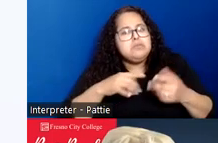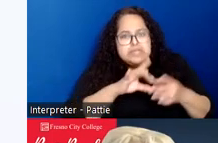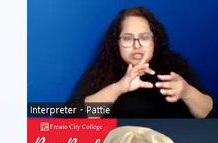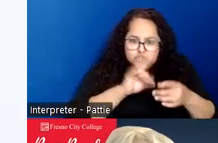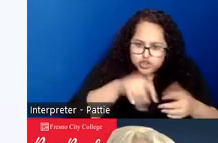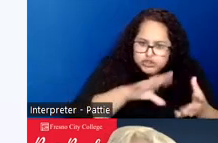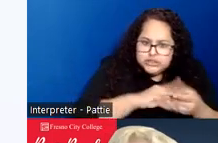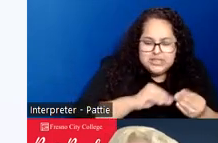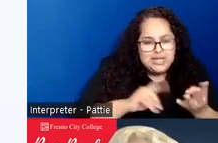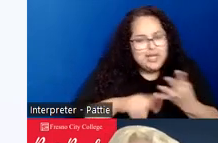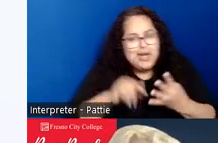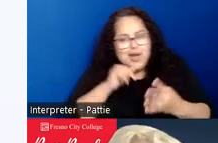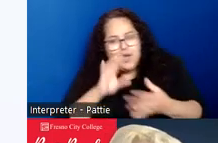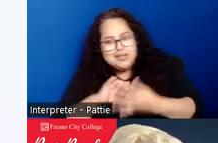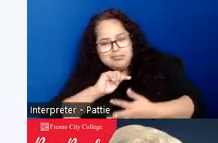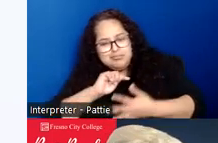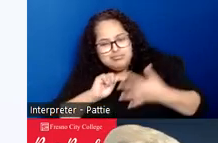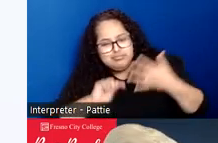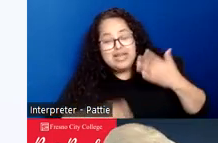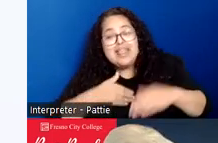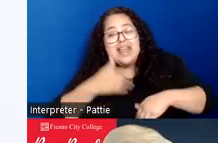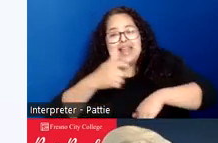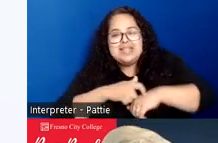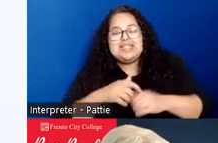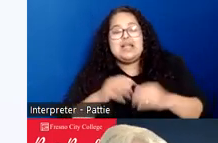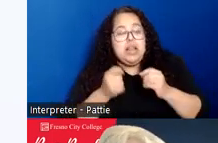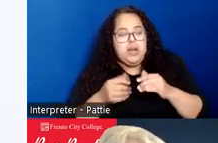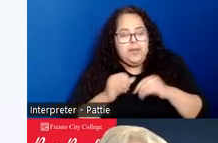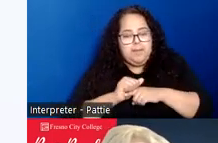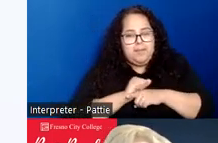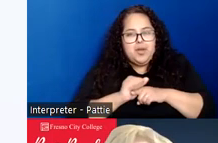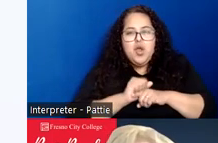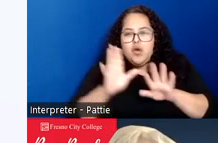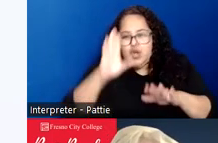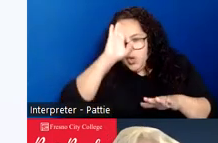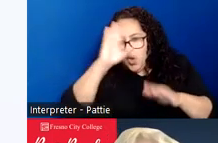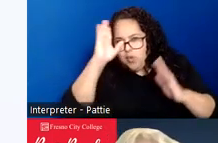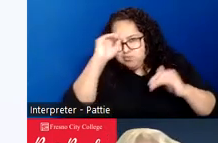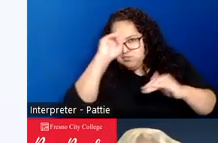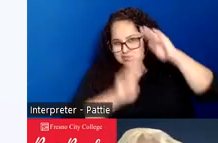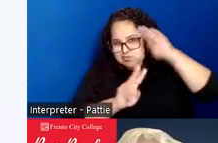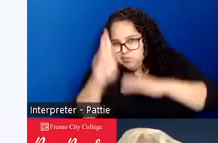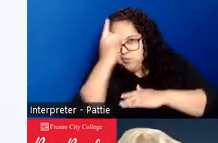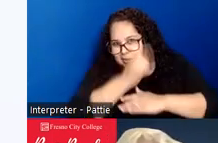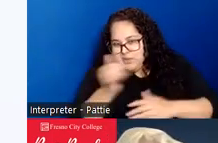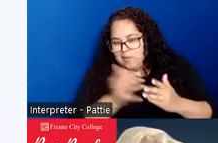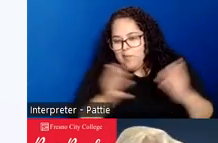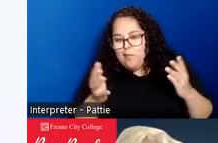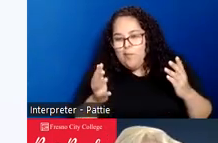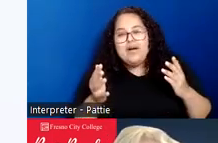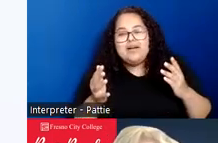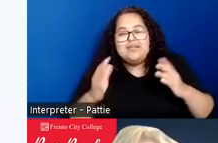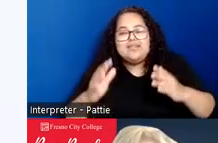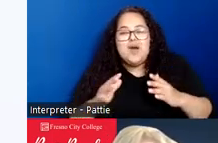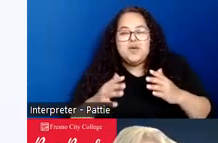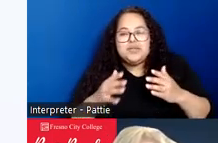come in, it's a much smoother process because you know what to expect, you know what to say, and we go over the formalities of an